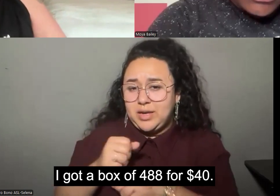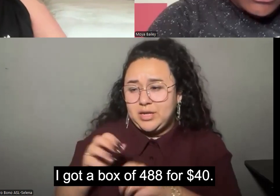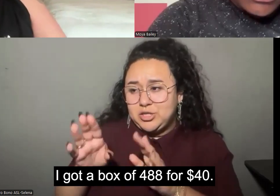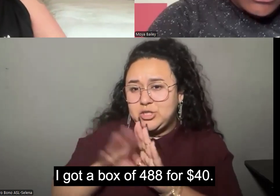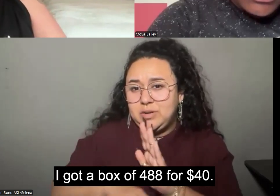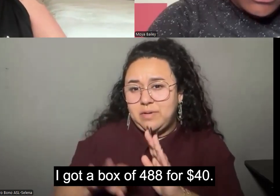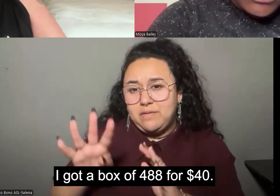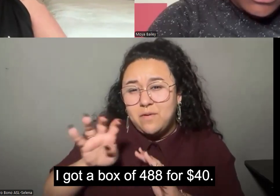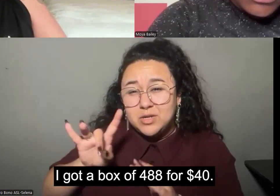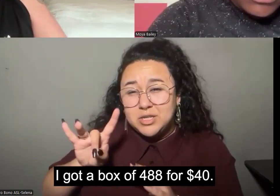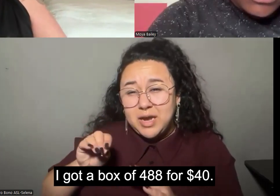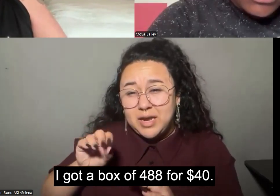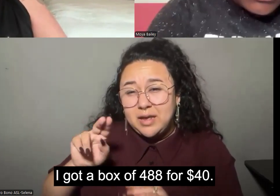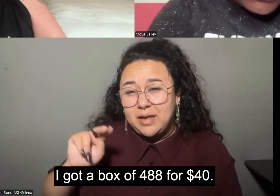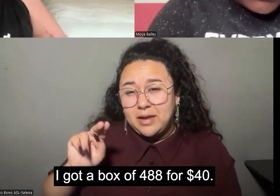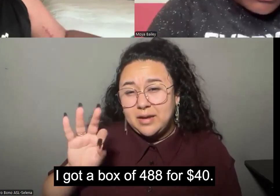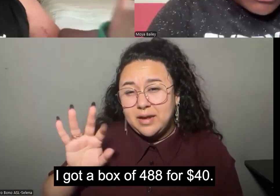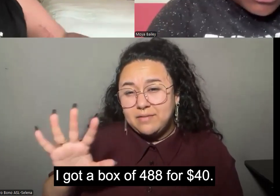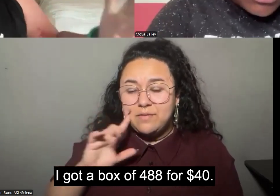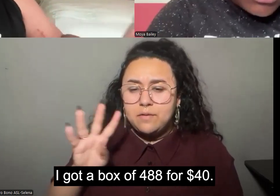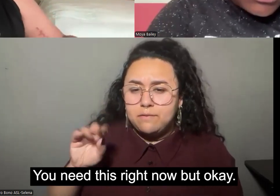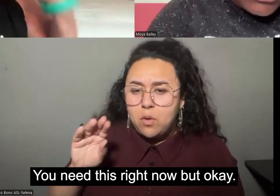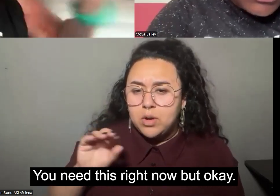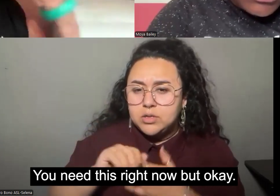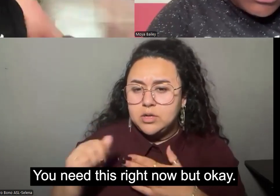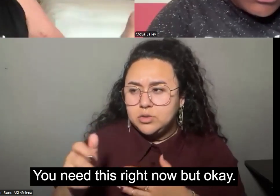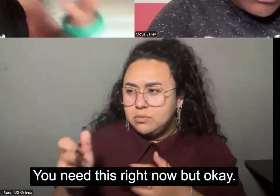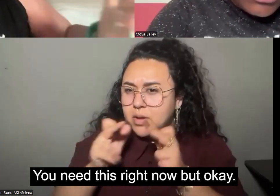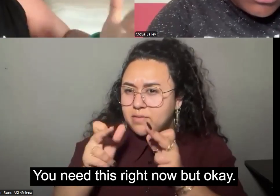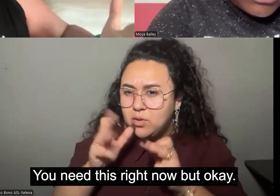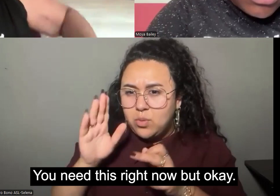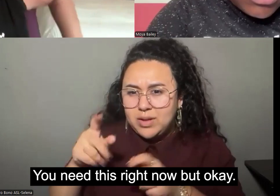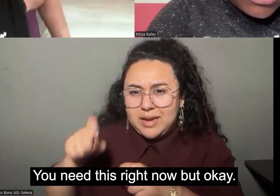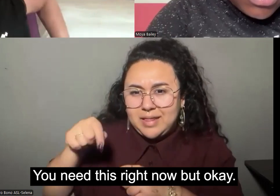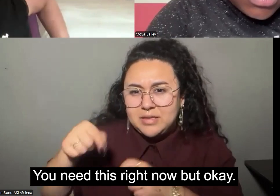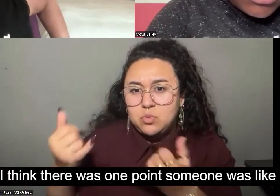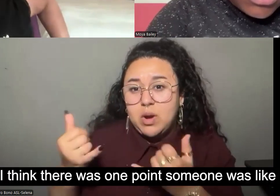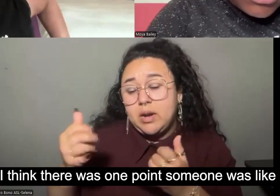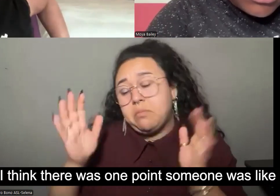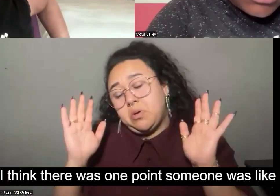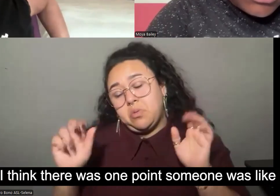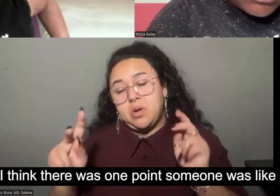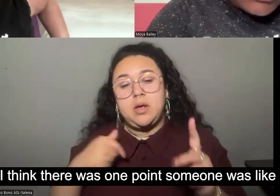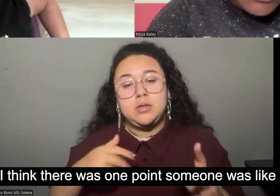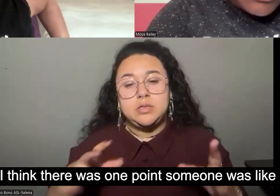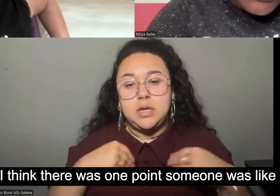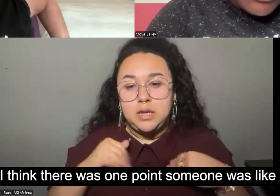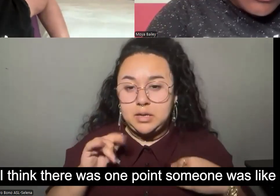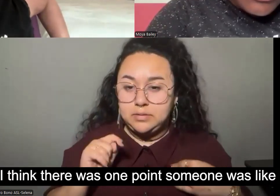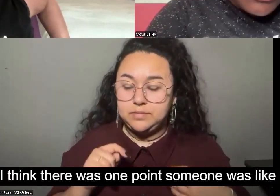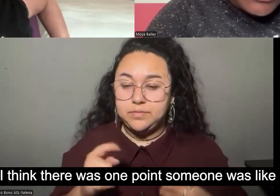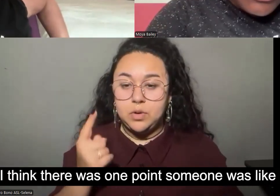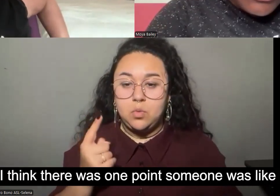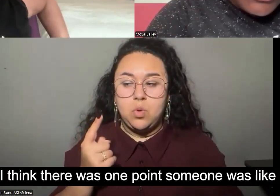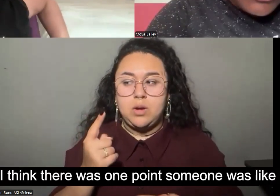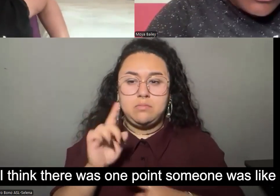like 480 N95s for $40 and I'm just like, you motherfuckers, you need this right now, but okay. And I think there was one point where